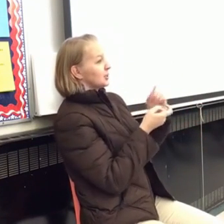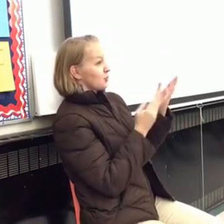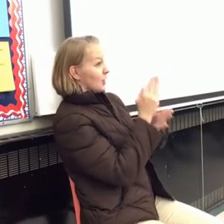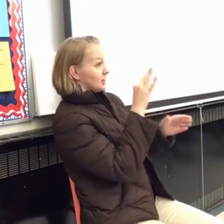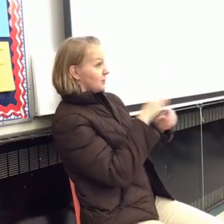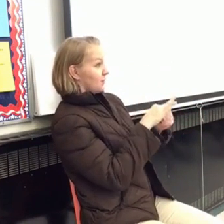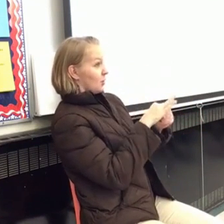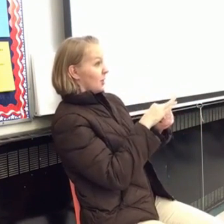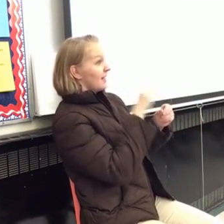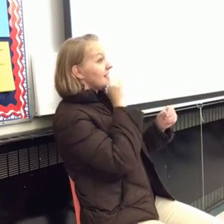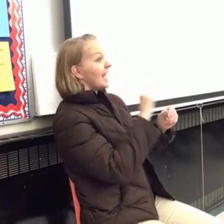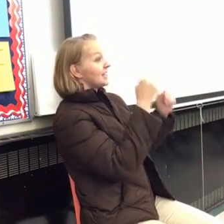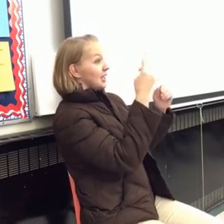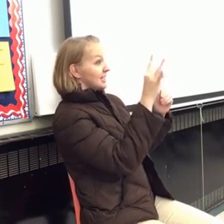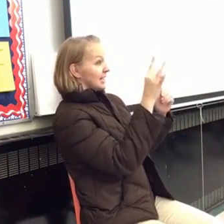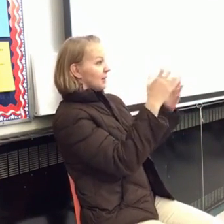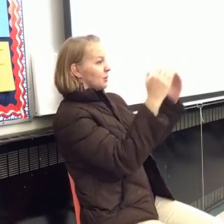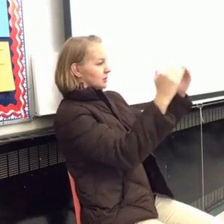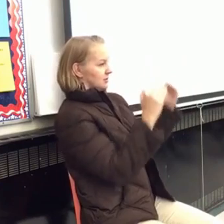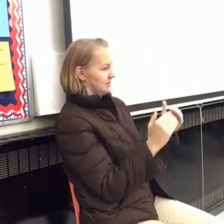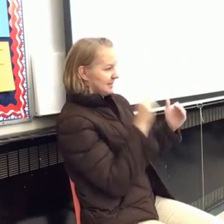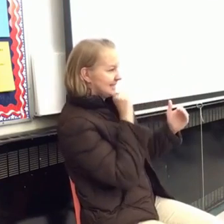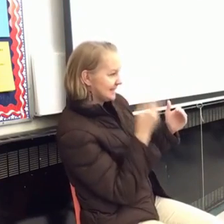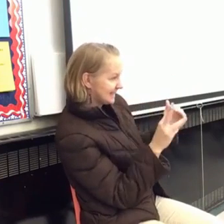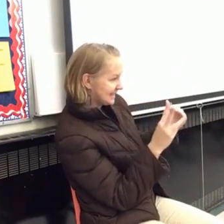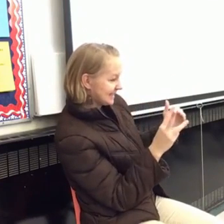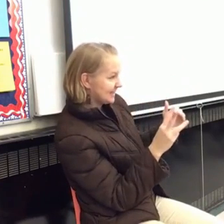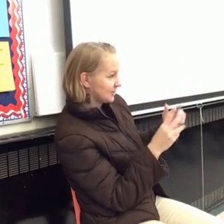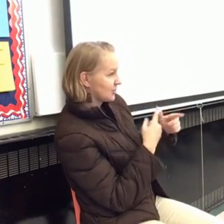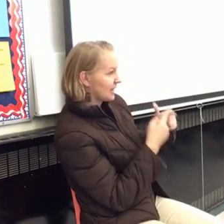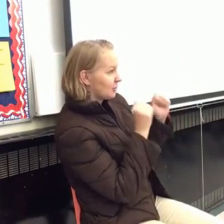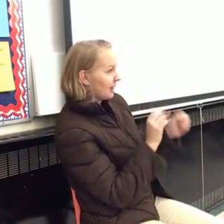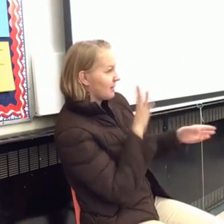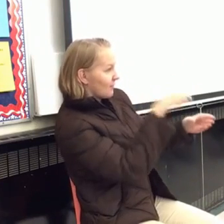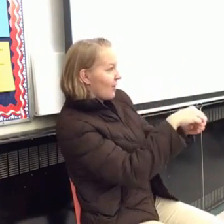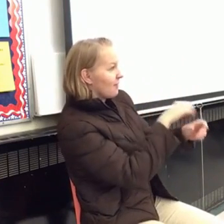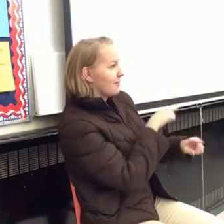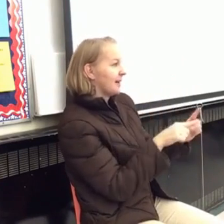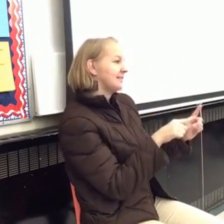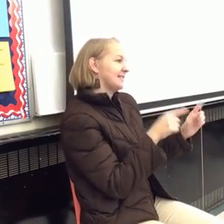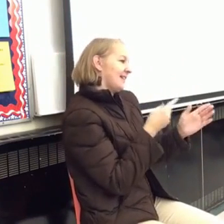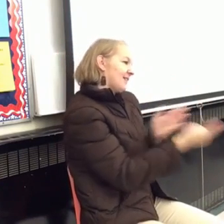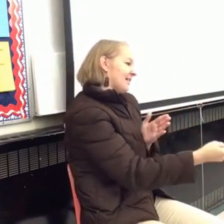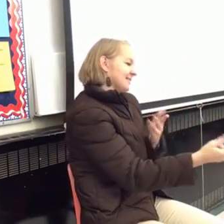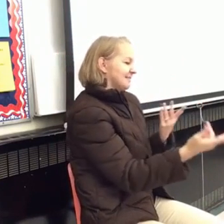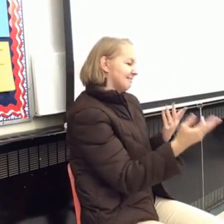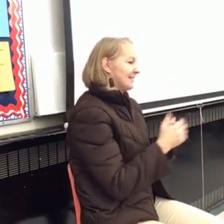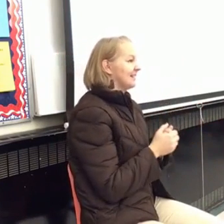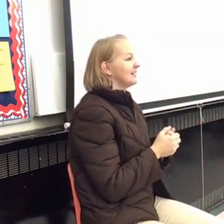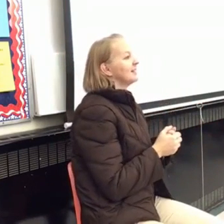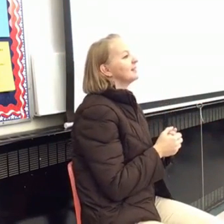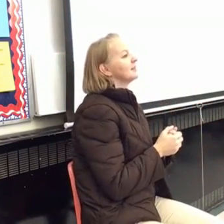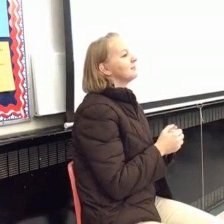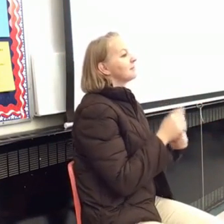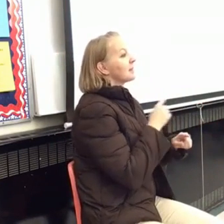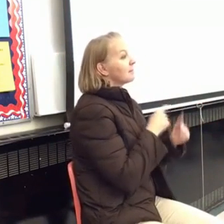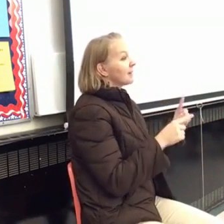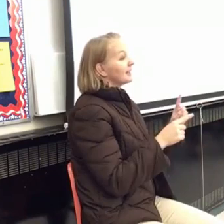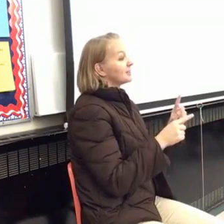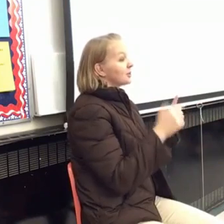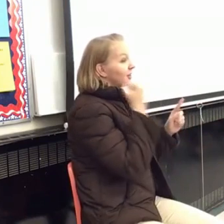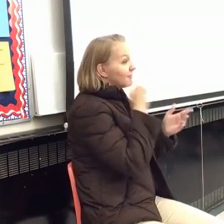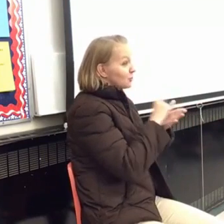laws in Florida, you should be able to vote. It failed. However, that's an example of gaining suffrage. Now, if you will write next to